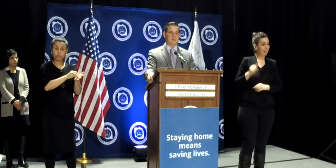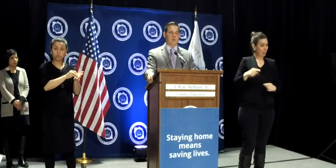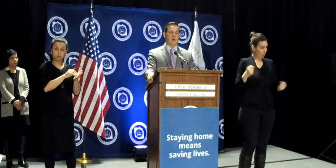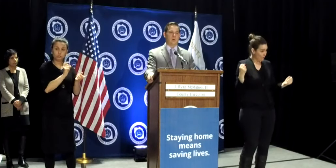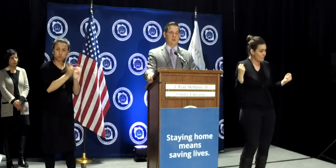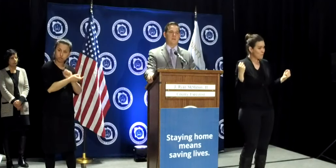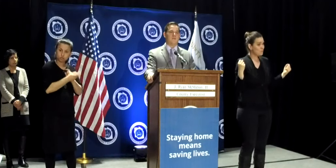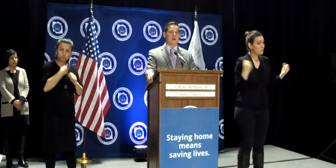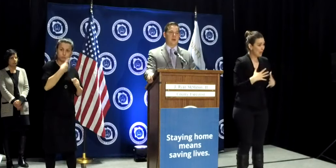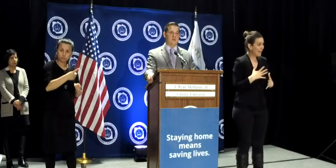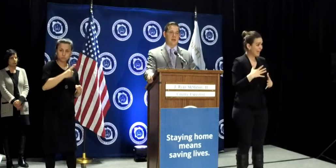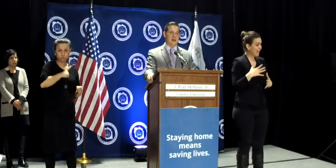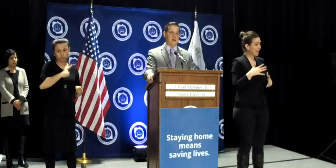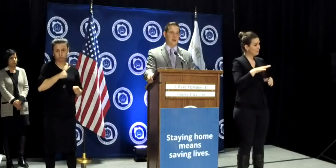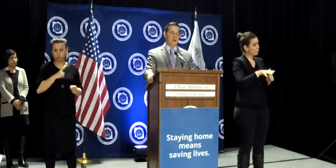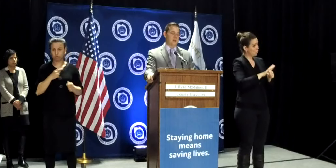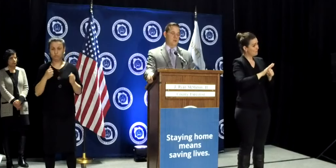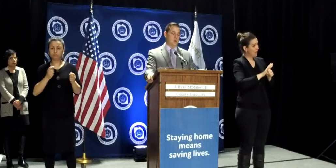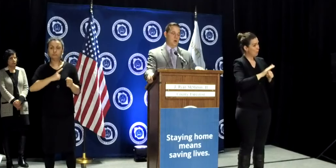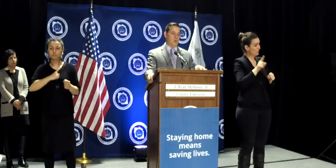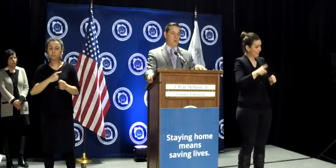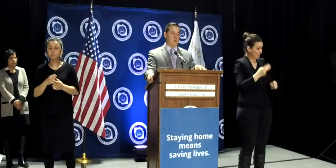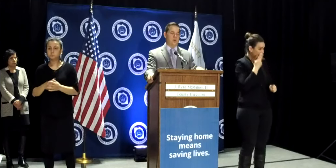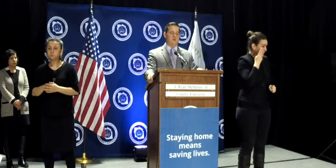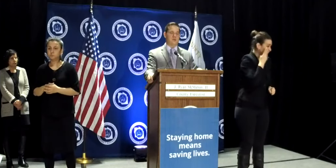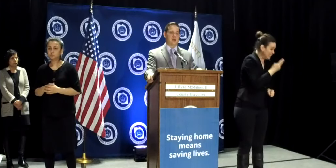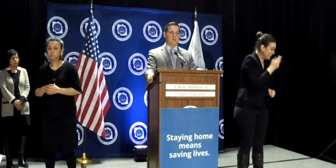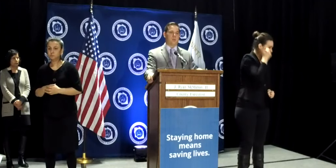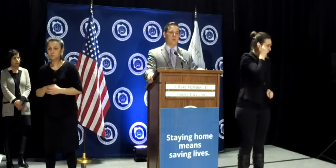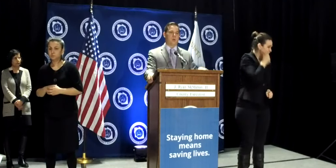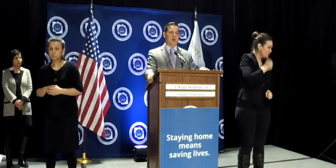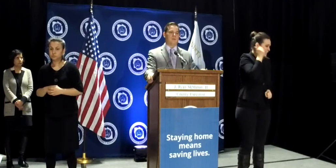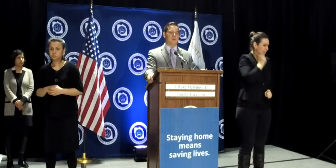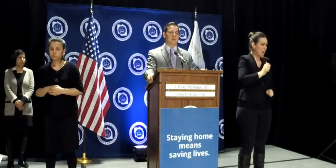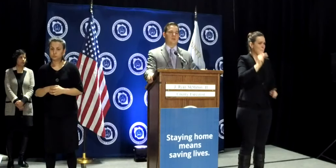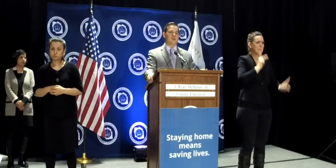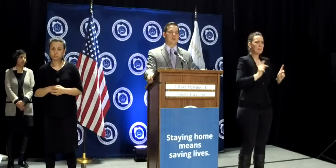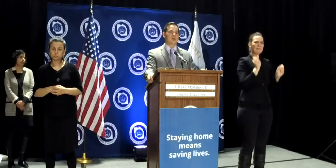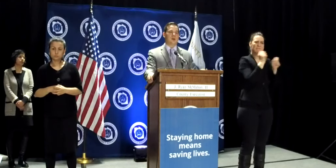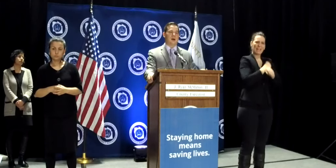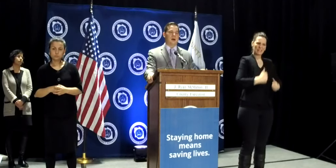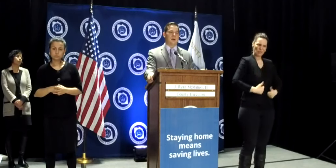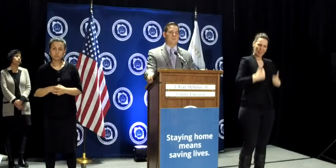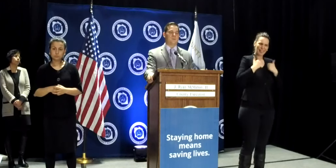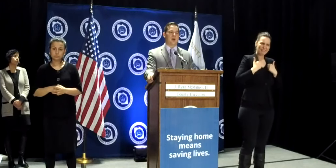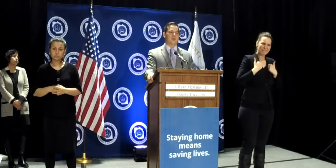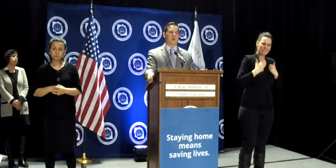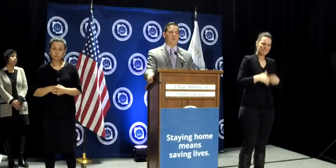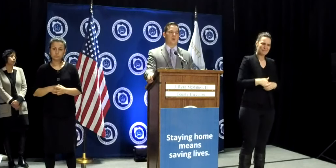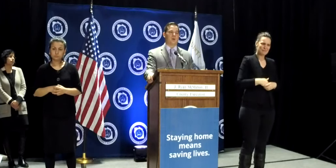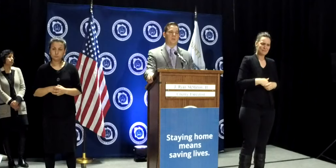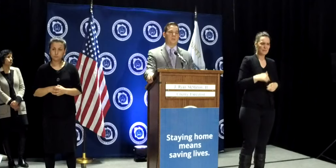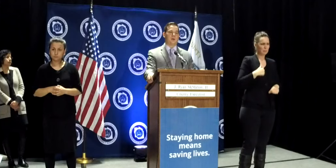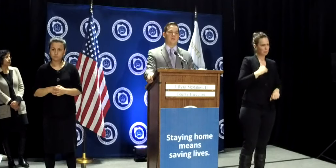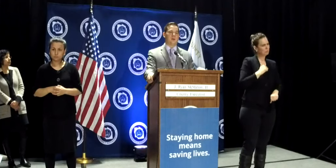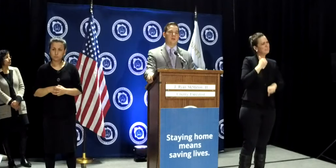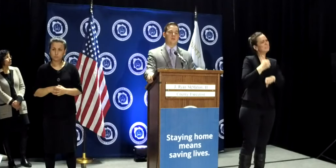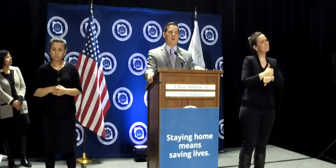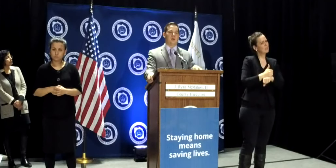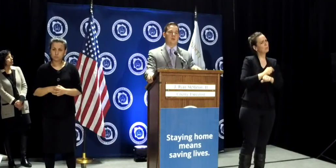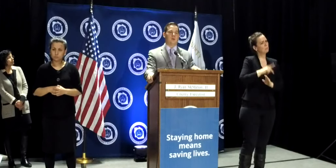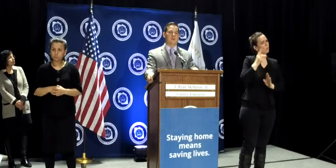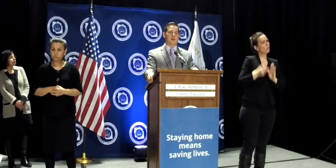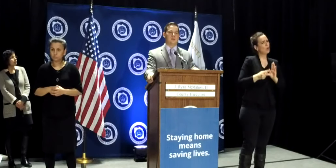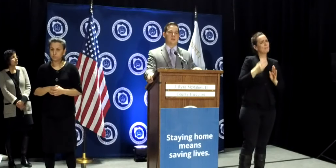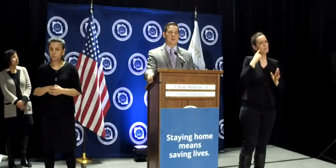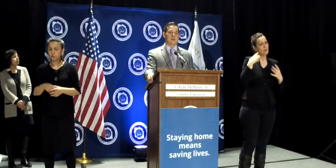see it, and they work with it, they fight it every day. So we've set up a program for each healthcare worker at various